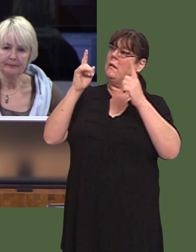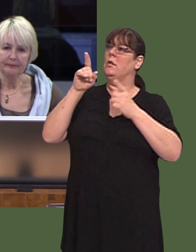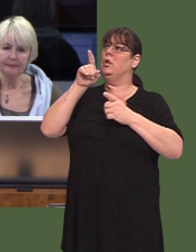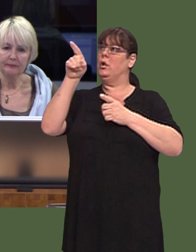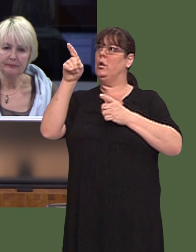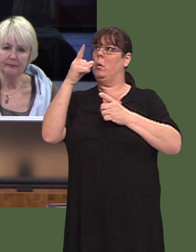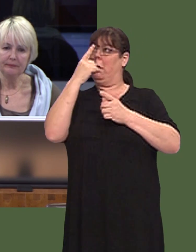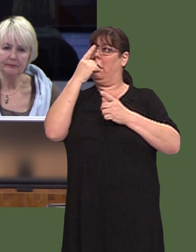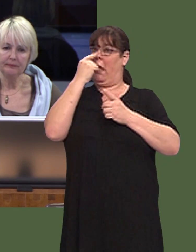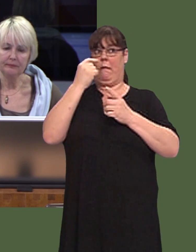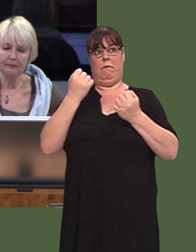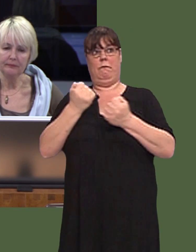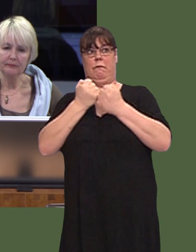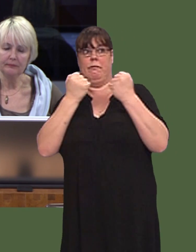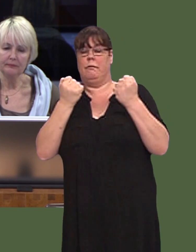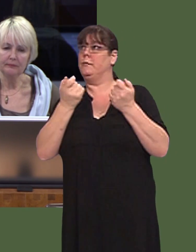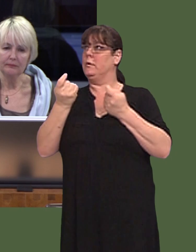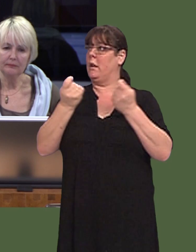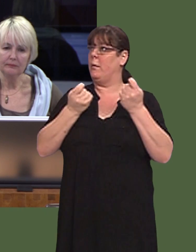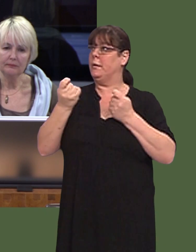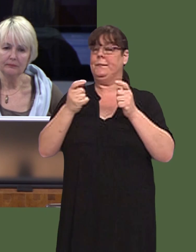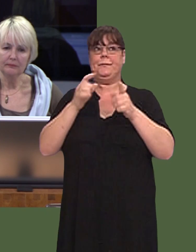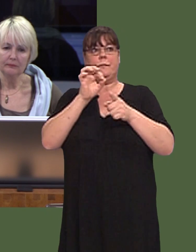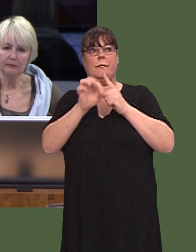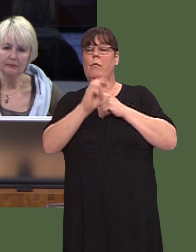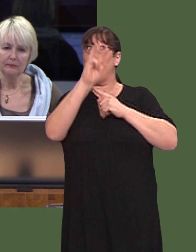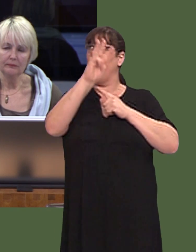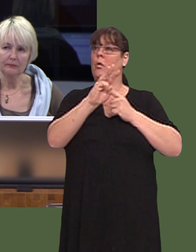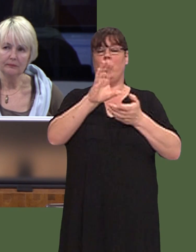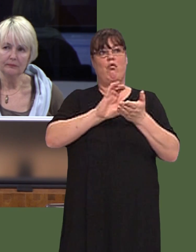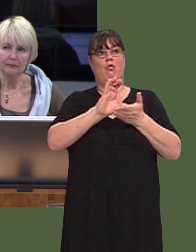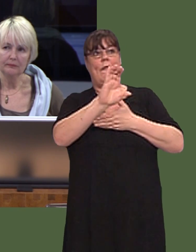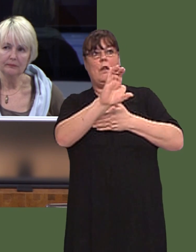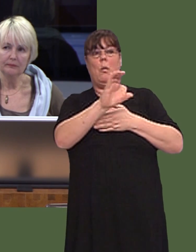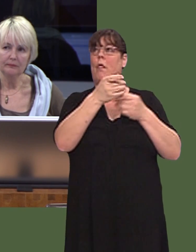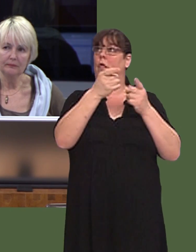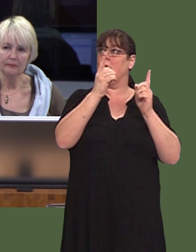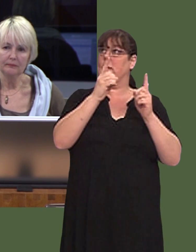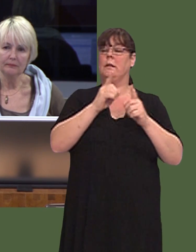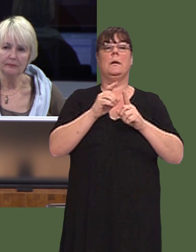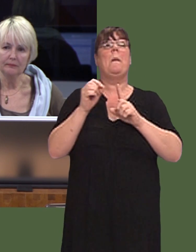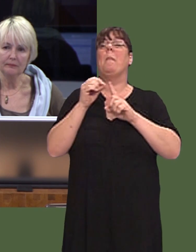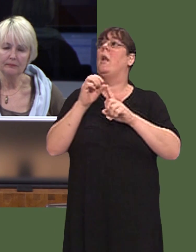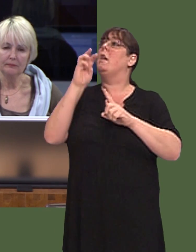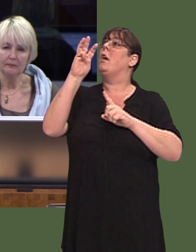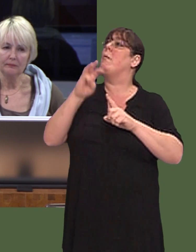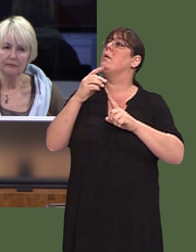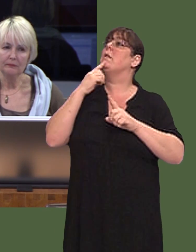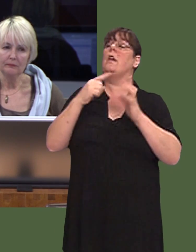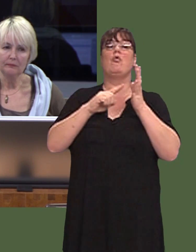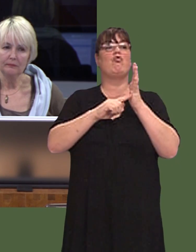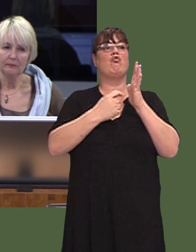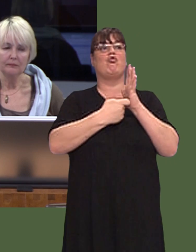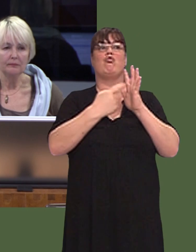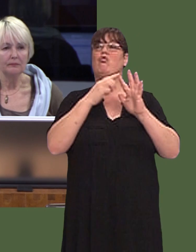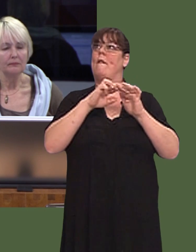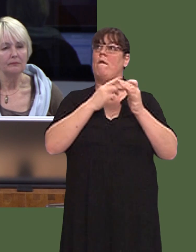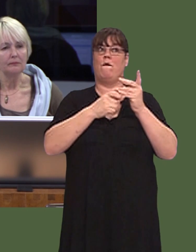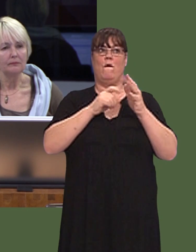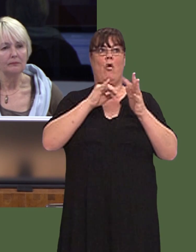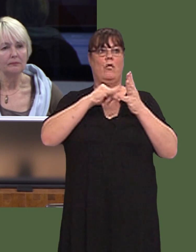been 757, which is an enormous number for a small village, responses against this proposal by Carmarthenshire County Council. It's not a